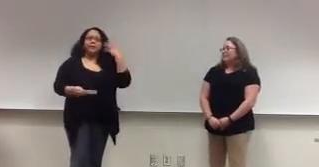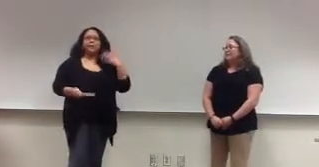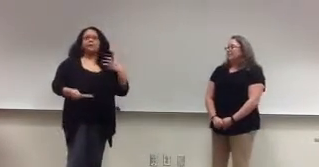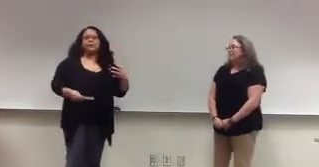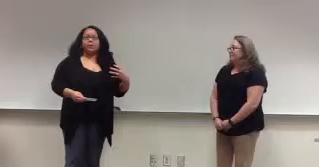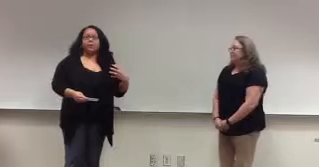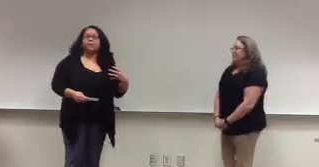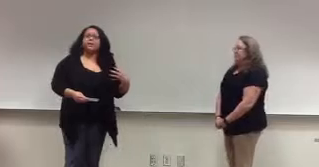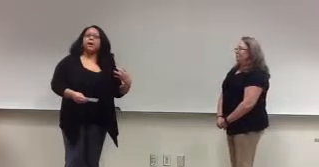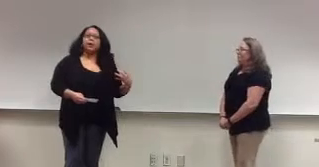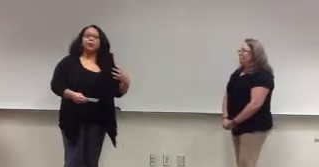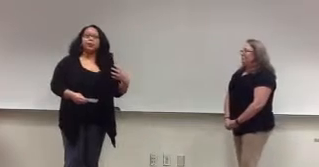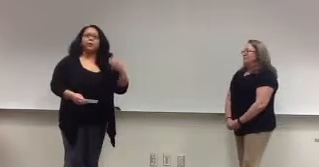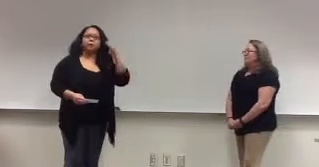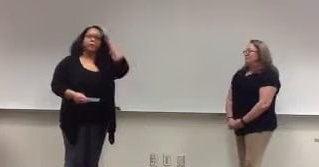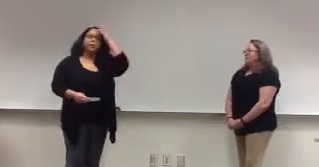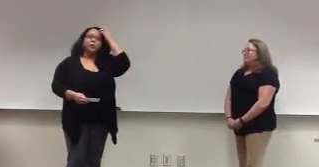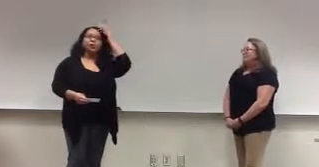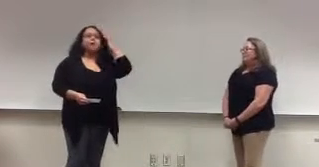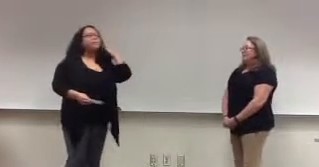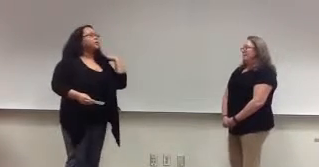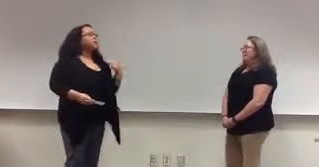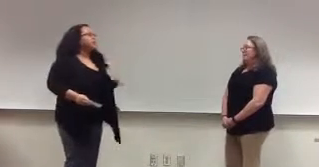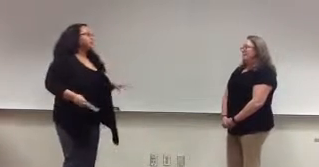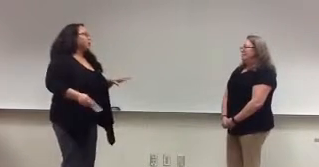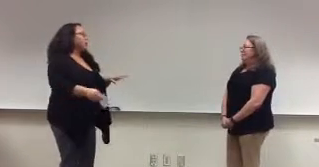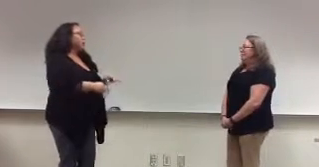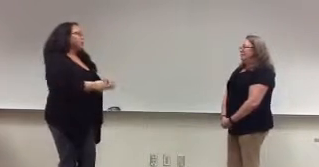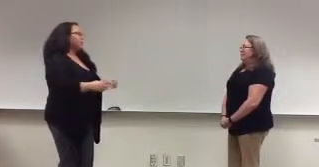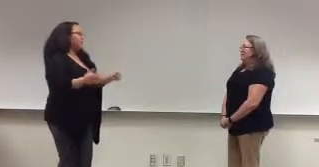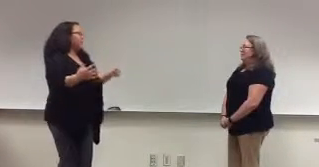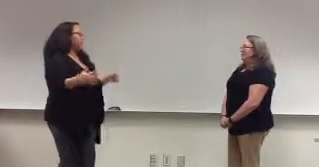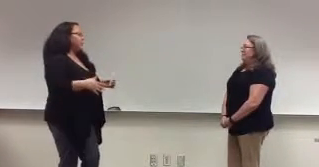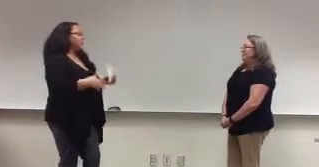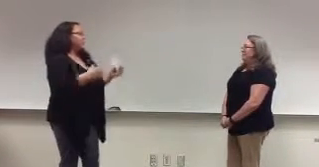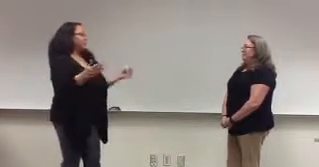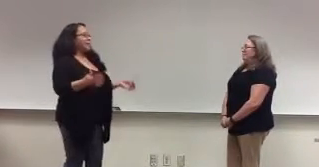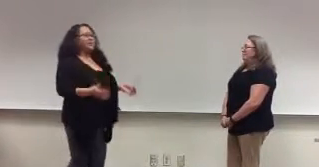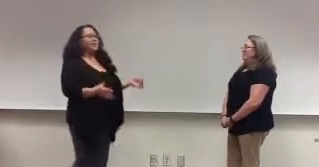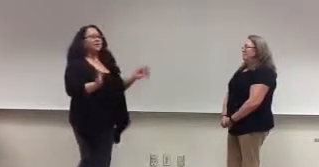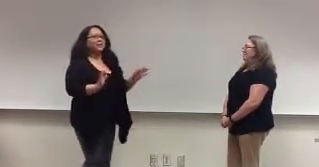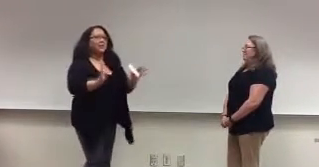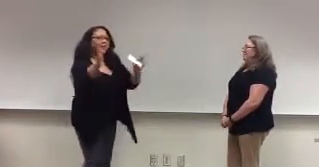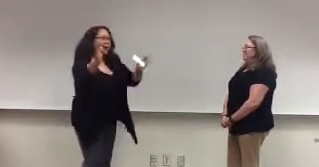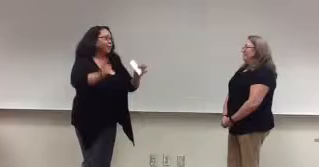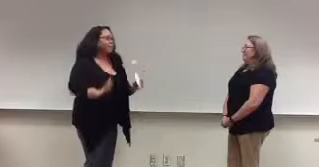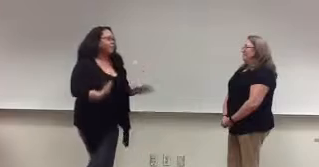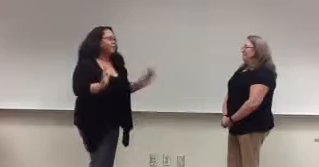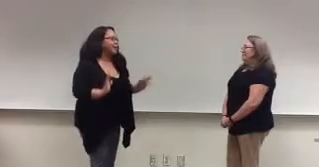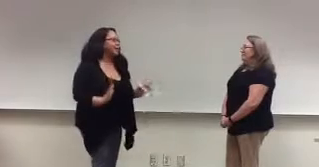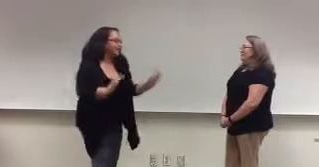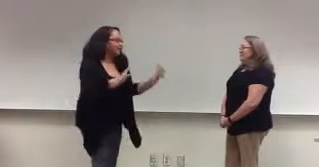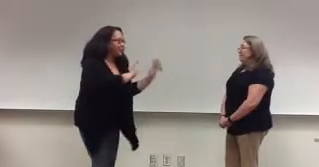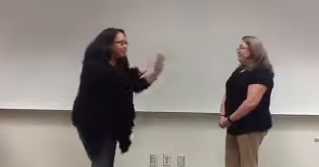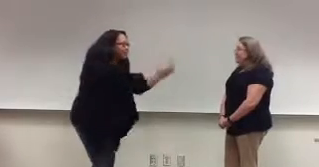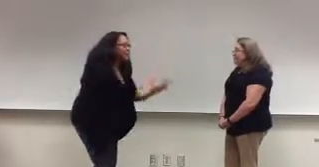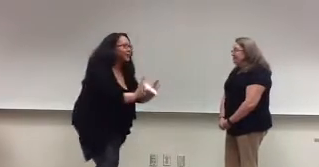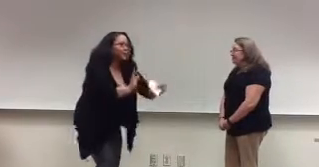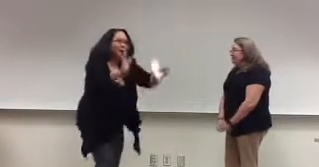facial expressions that will help you get your point across. So if you're saying that you need to go that way, you can just say, you go that